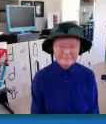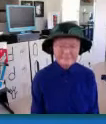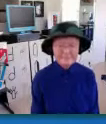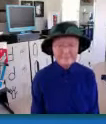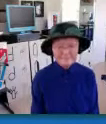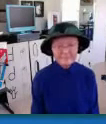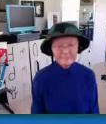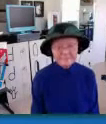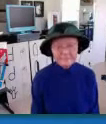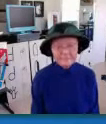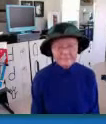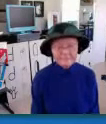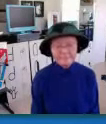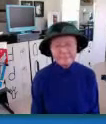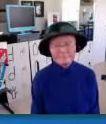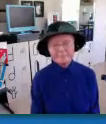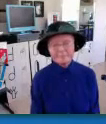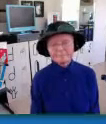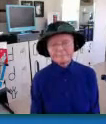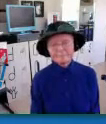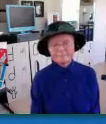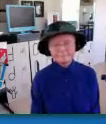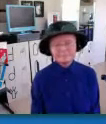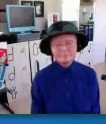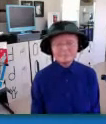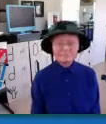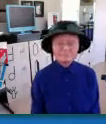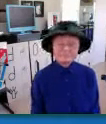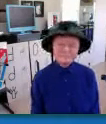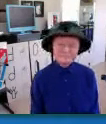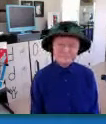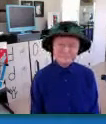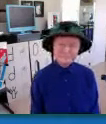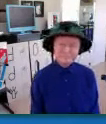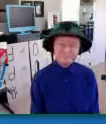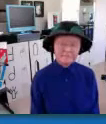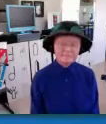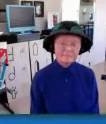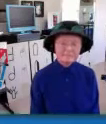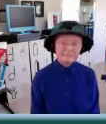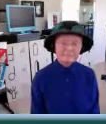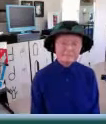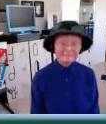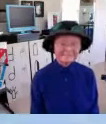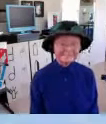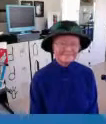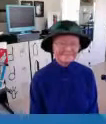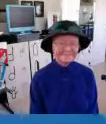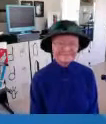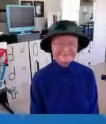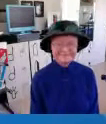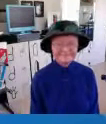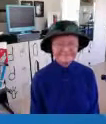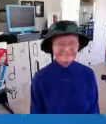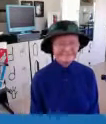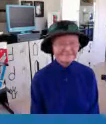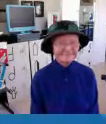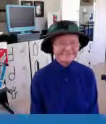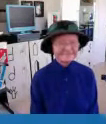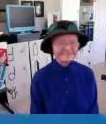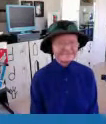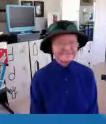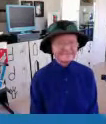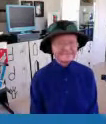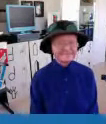hand-shaped symbols, that hand-shaped symbol actually translates, and hopefully I can give you this.